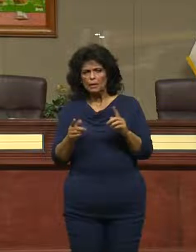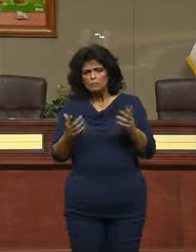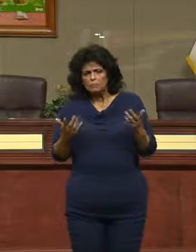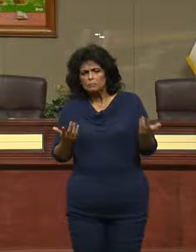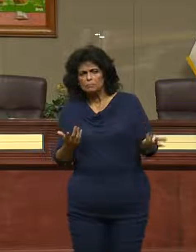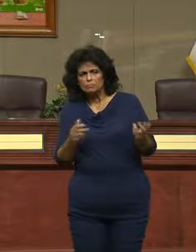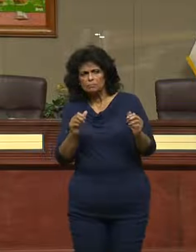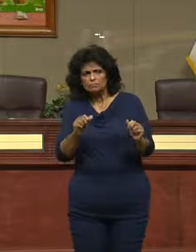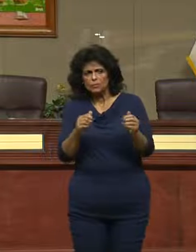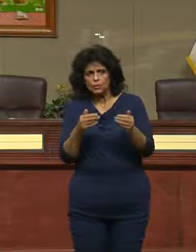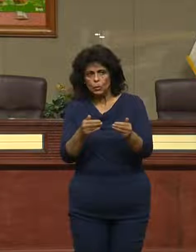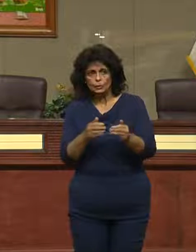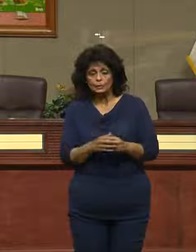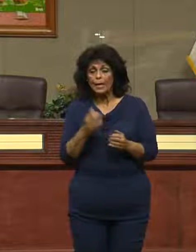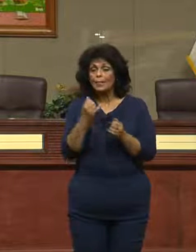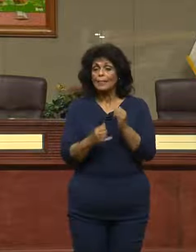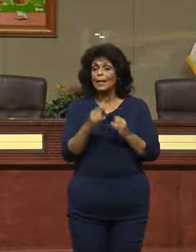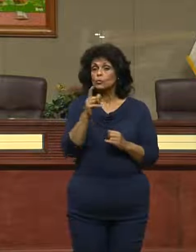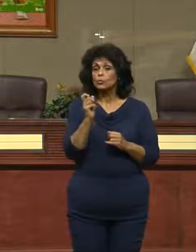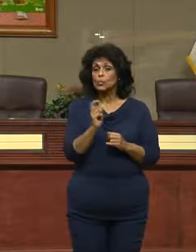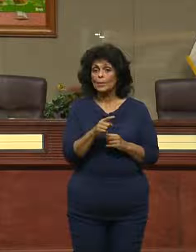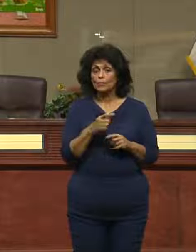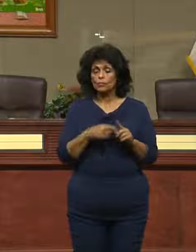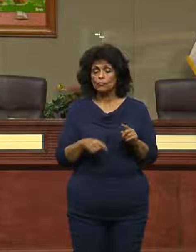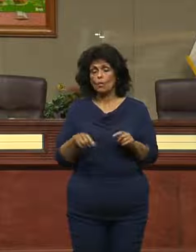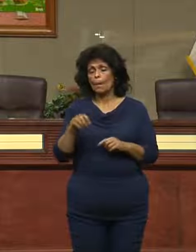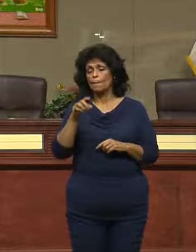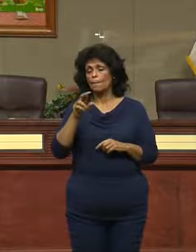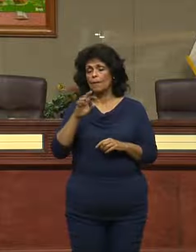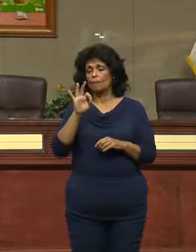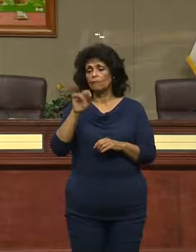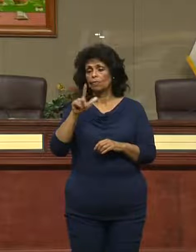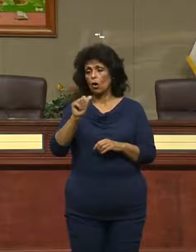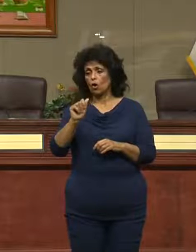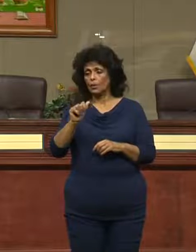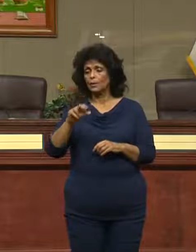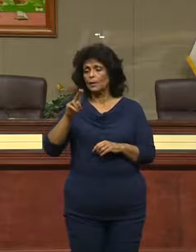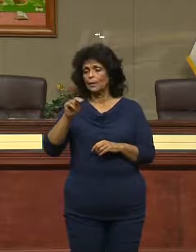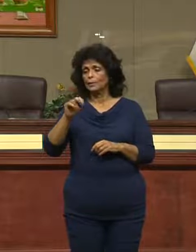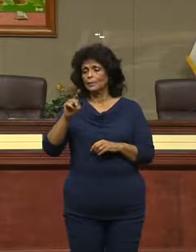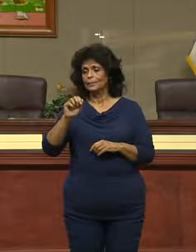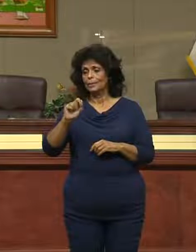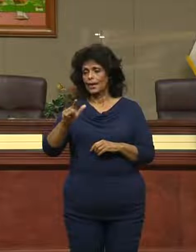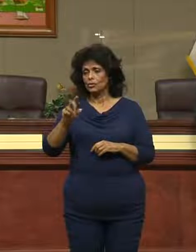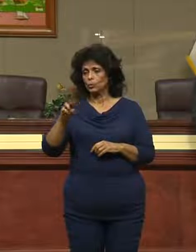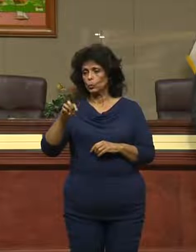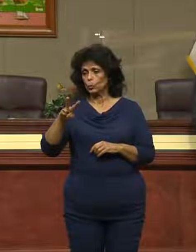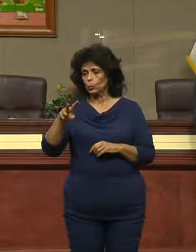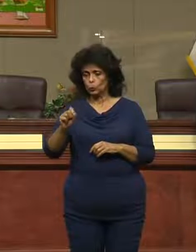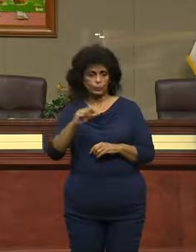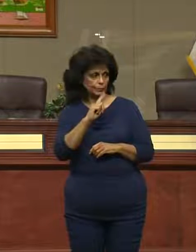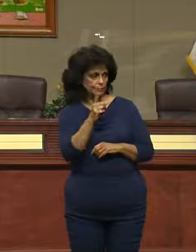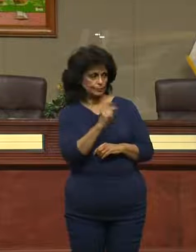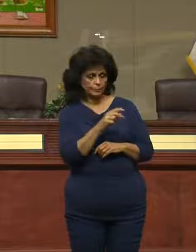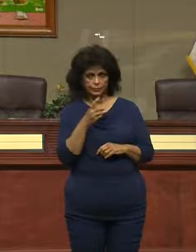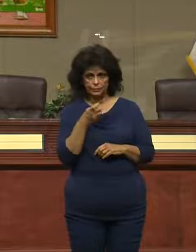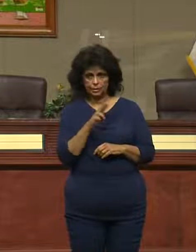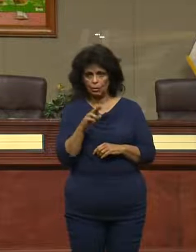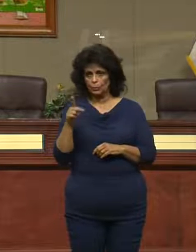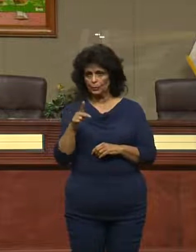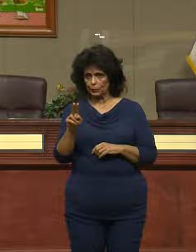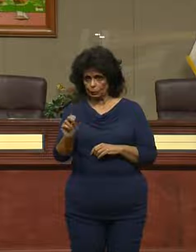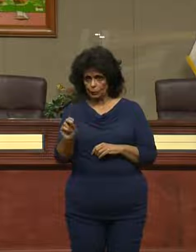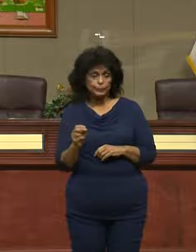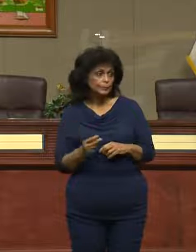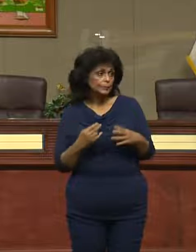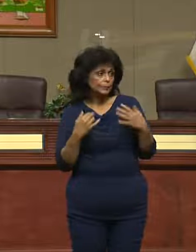This is the last one for you, Dr. Pino, from Melissa Thomas with Florida National News. Question reads, the governor has authorized people in more healthcare professions to